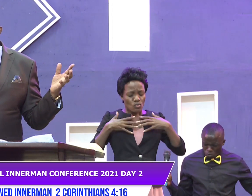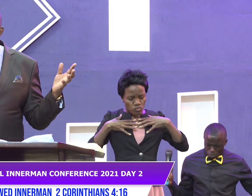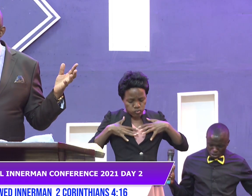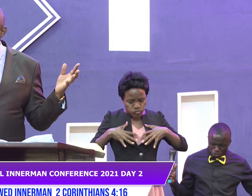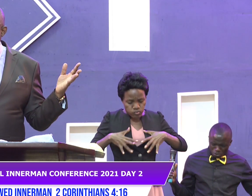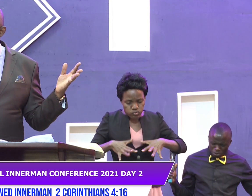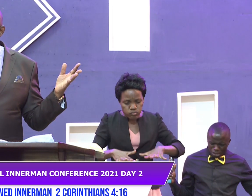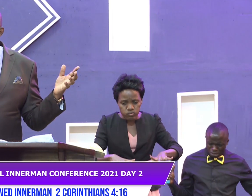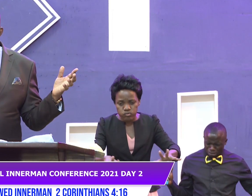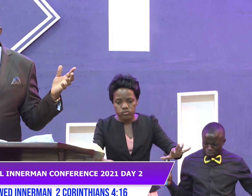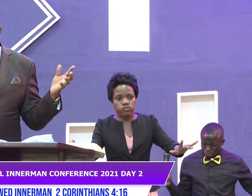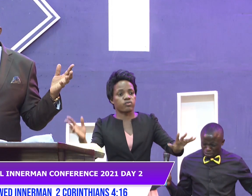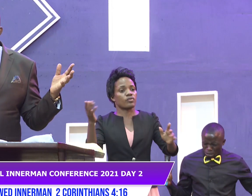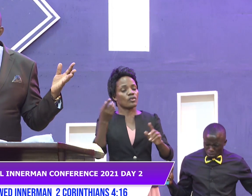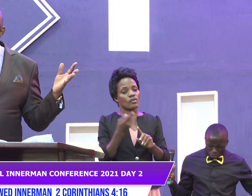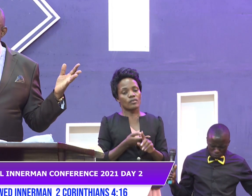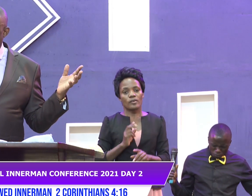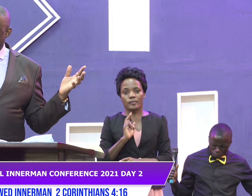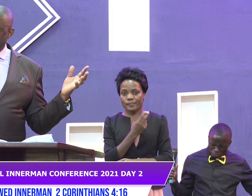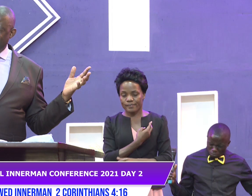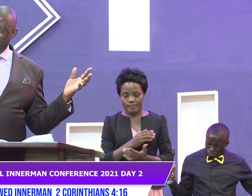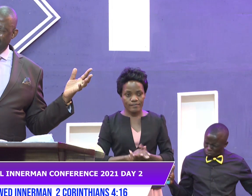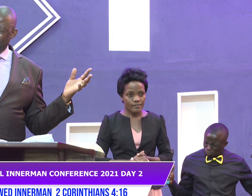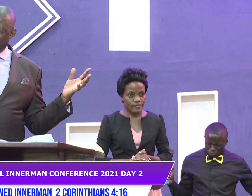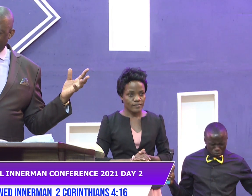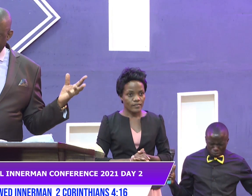the streams of living waters flows from us.